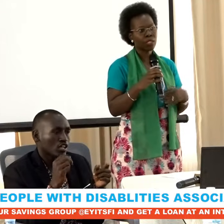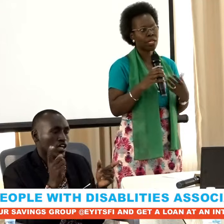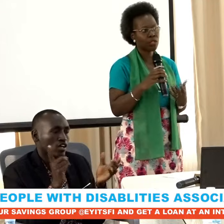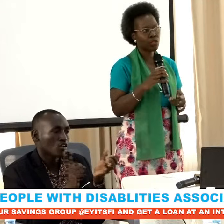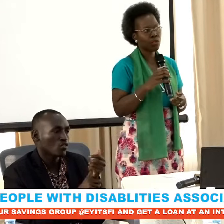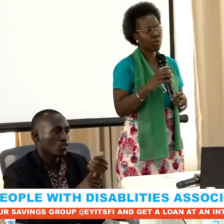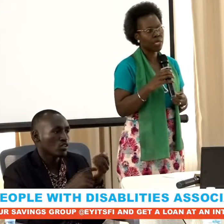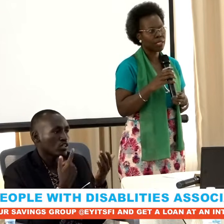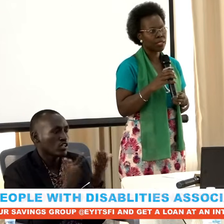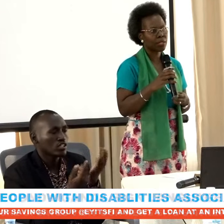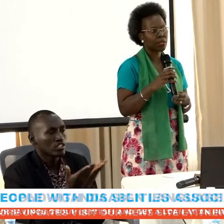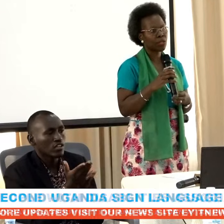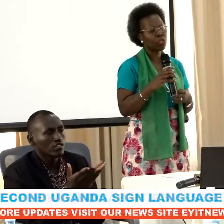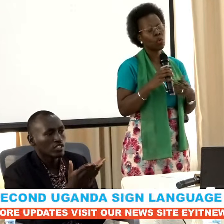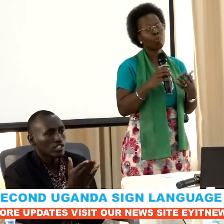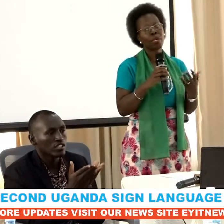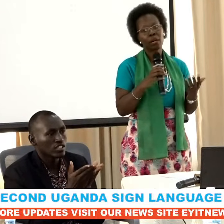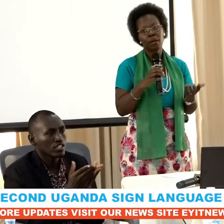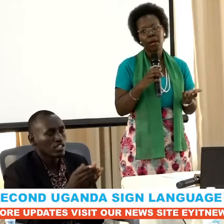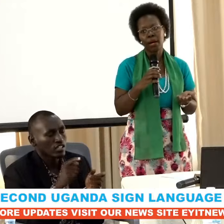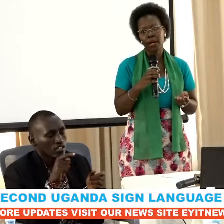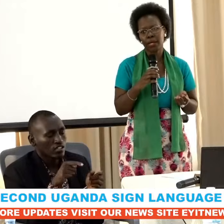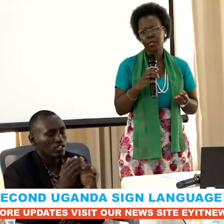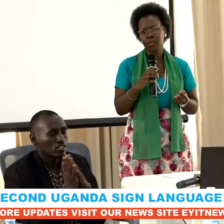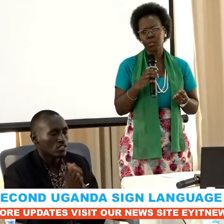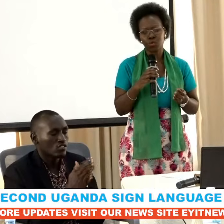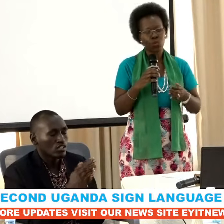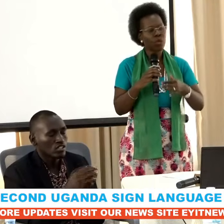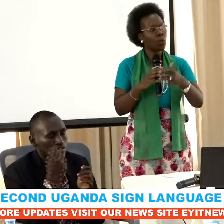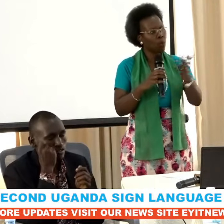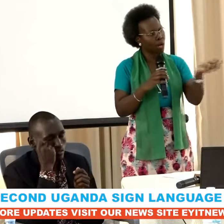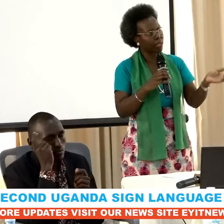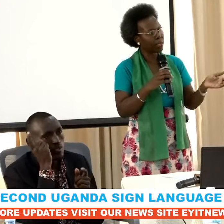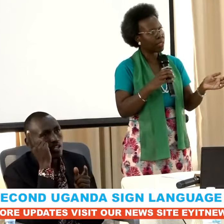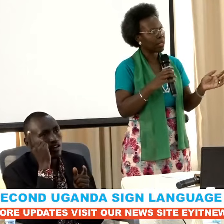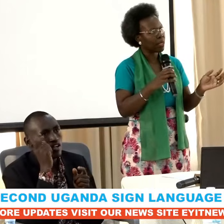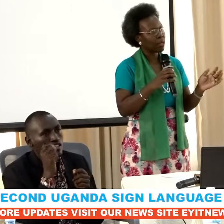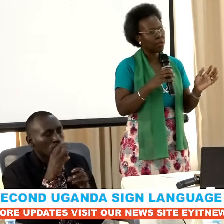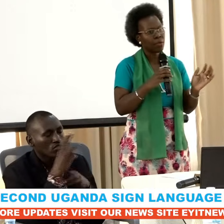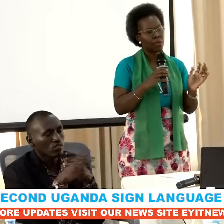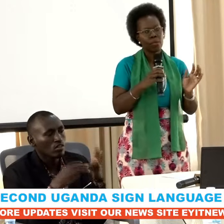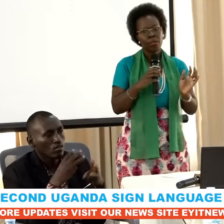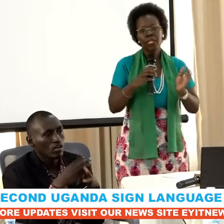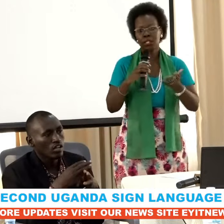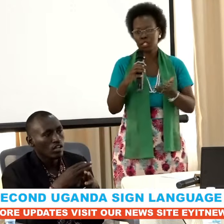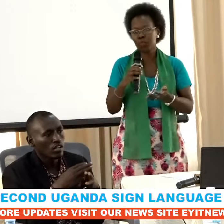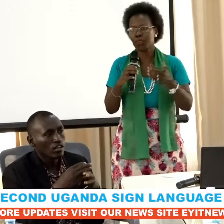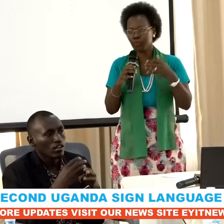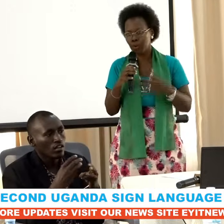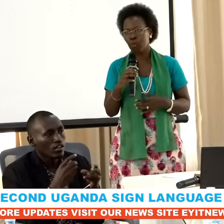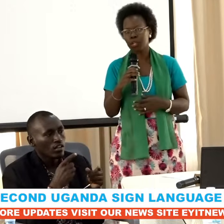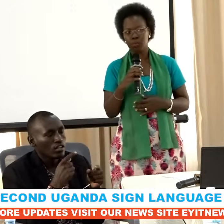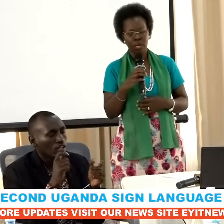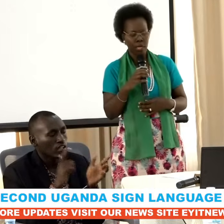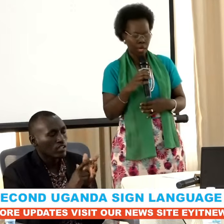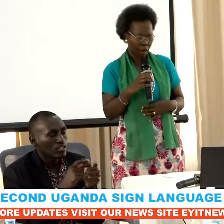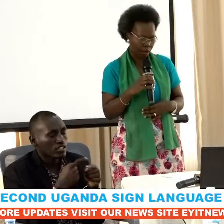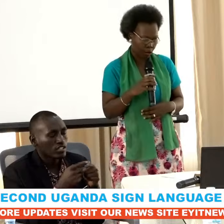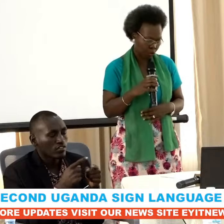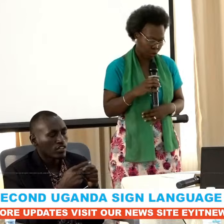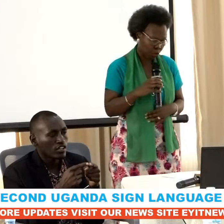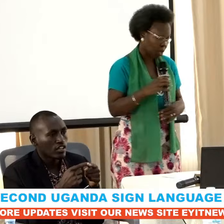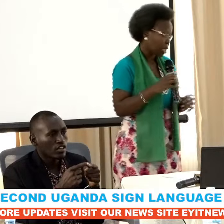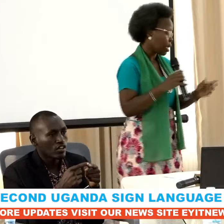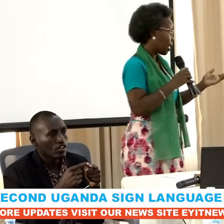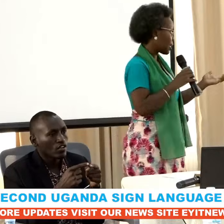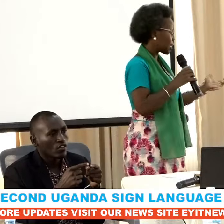So such stories just open our eyes to the world that is different from what we are